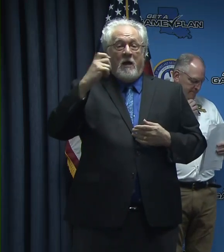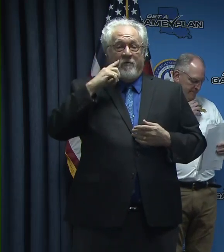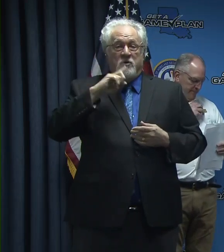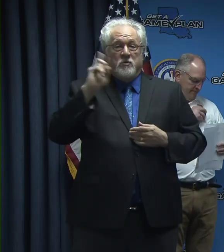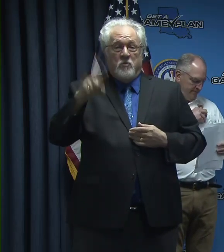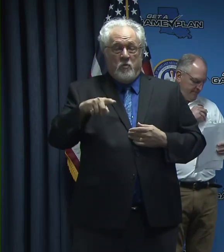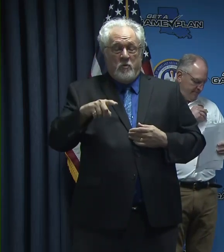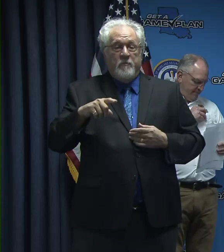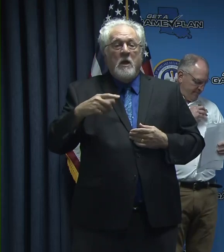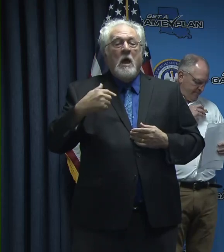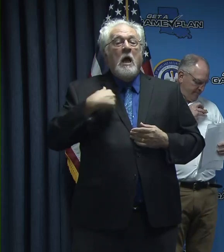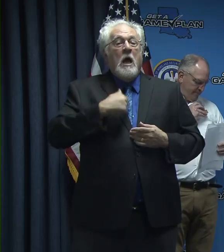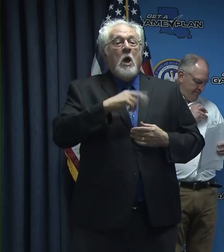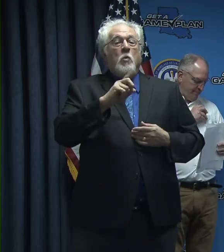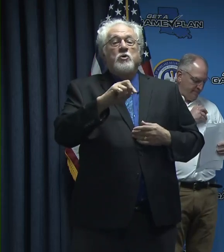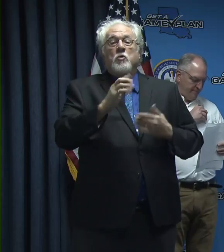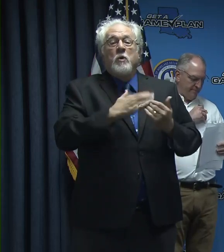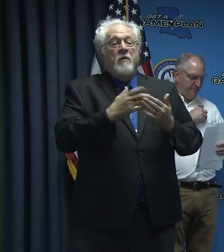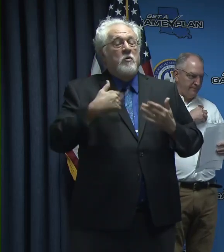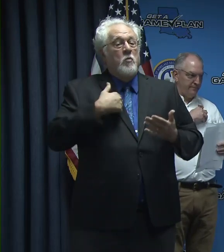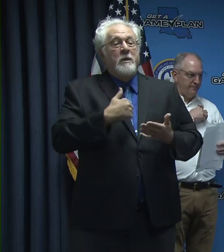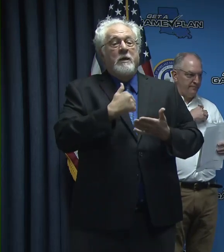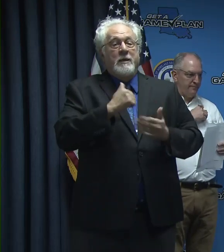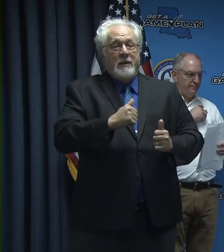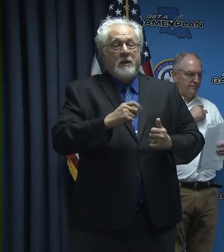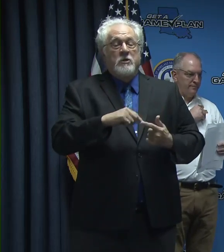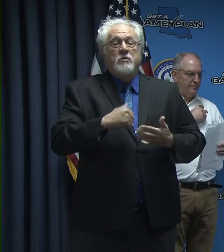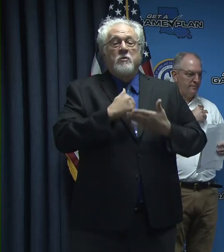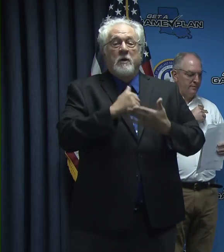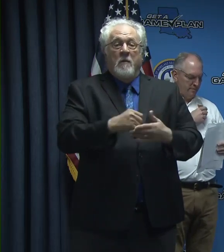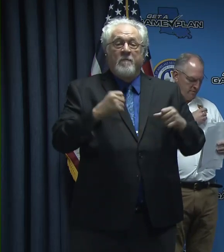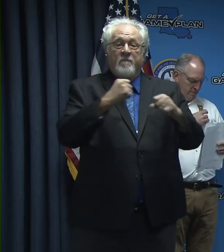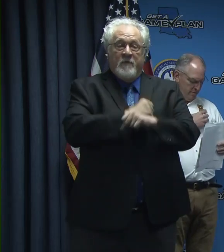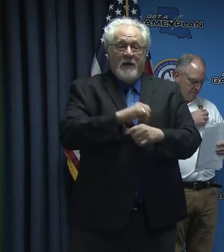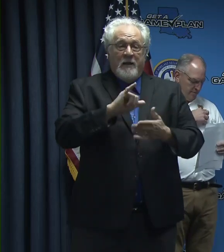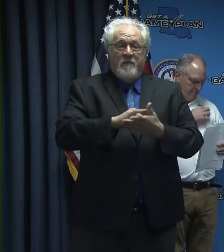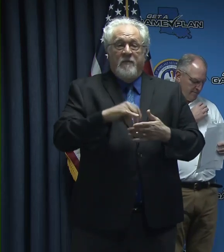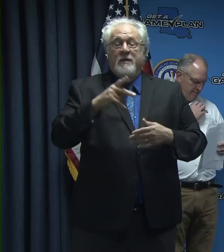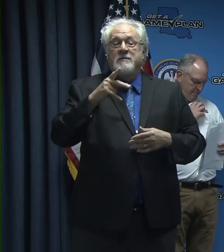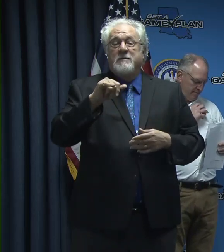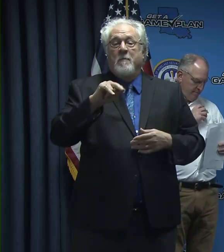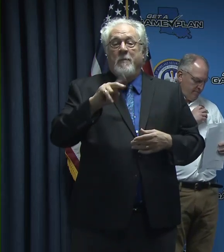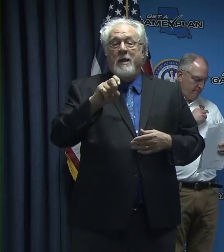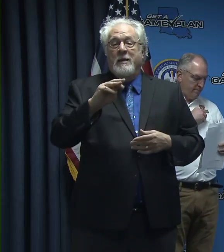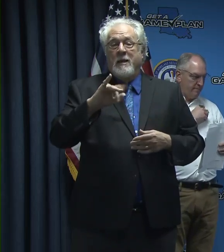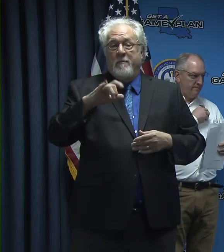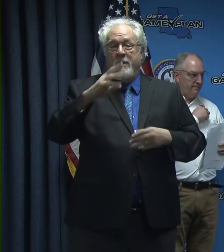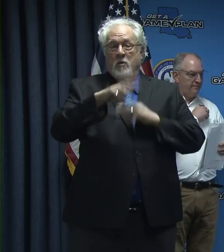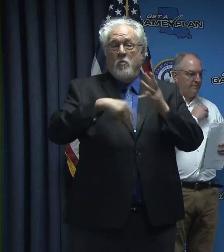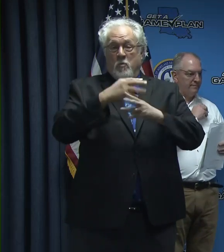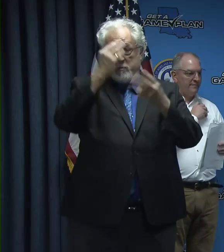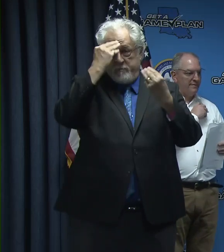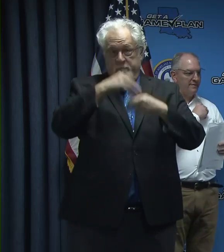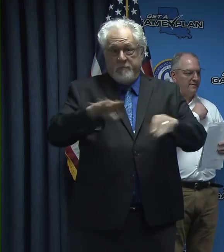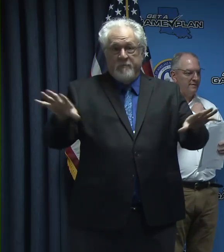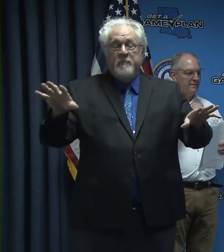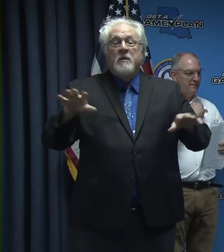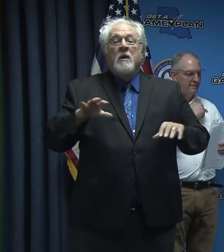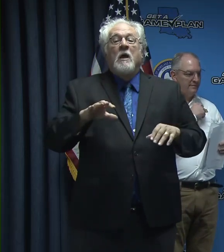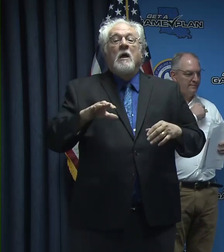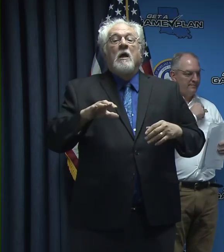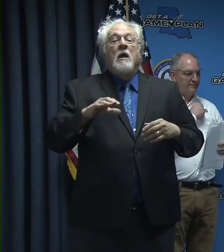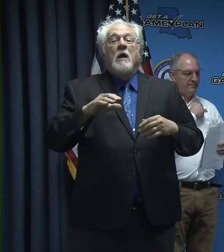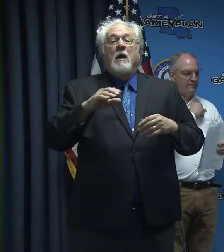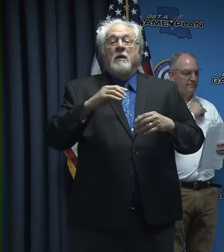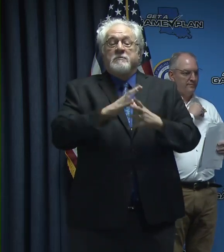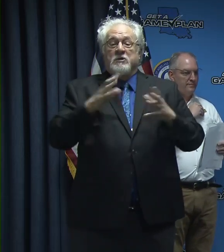can to assist our state's effort to fight this pandemic in Louisiana. I again want to thank the governor for helping